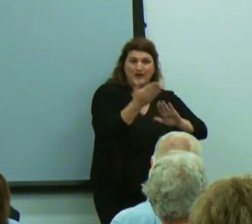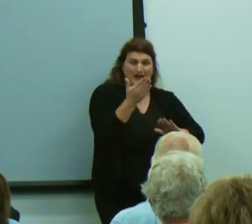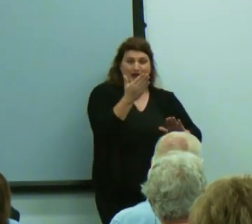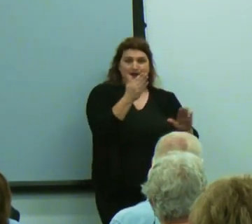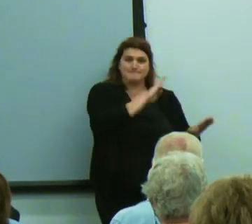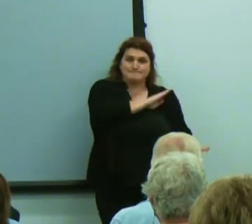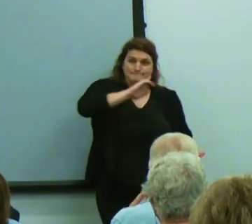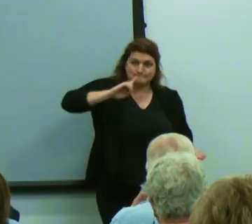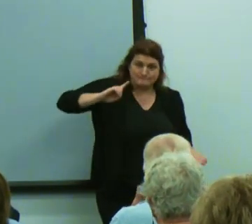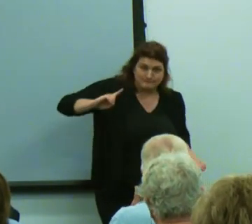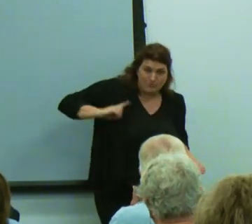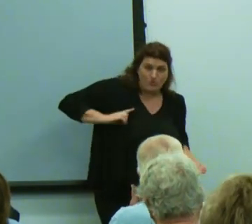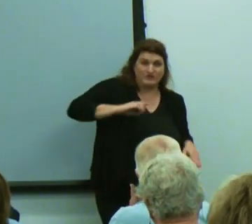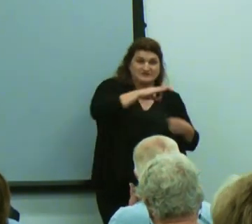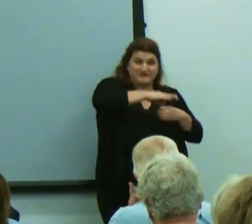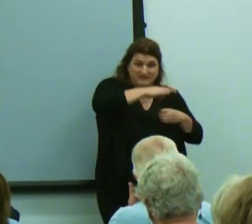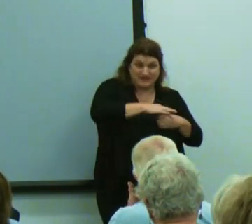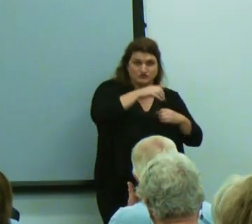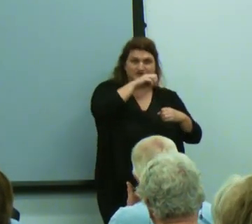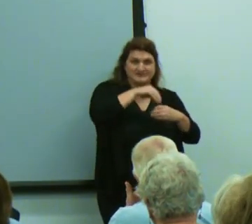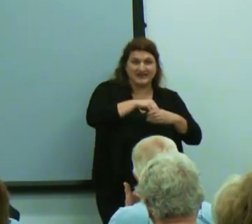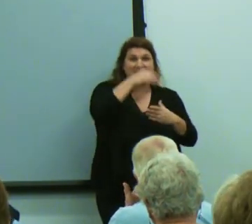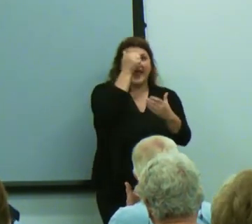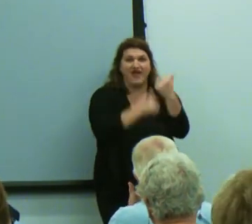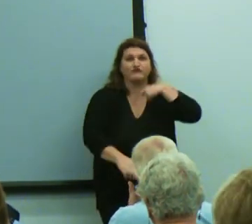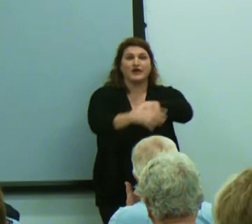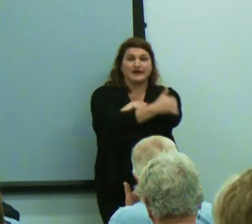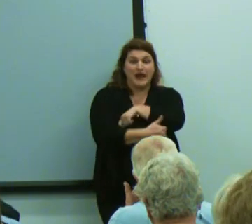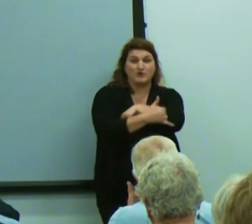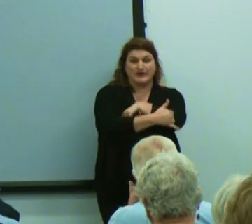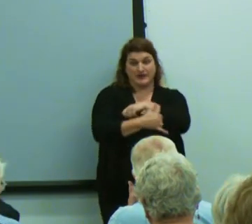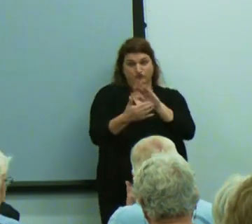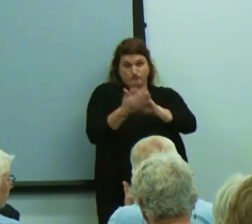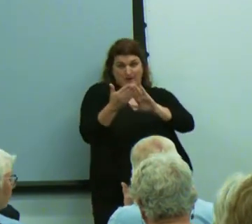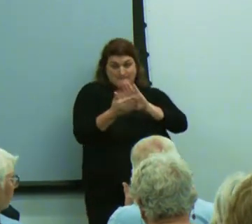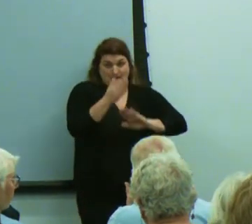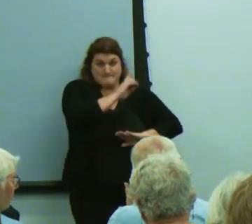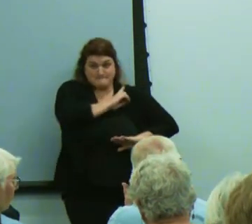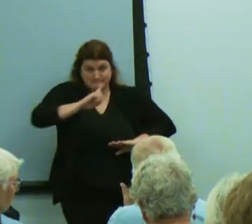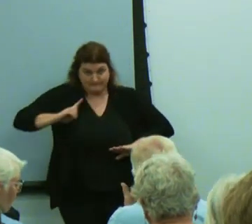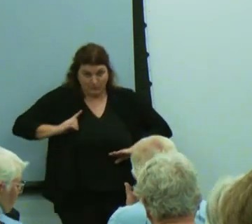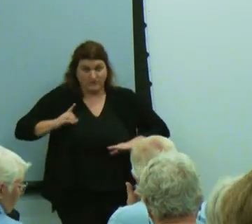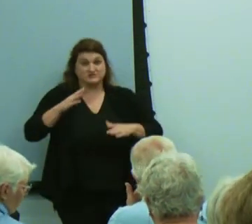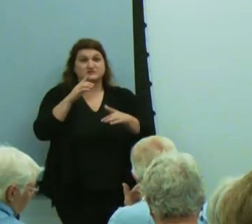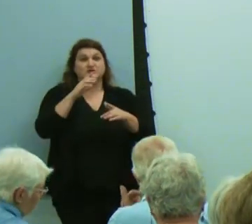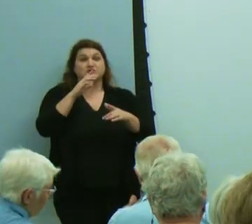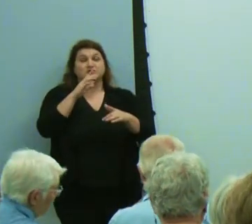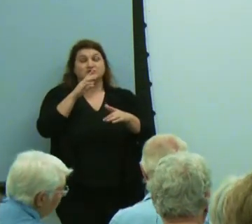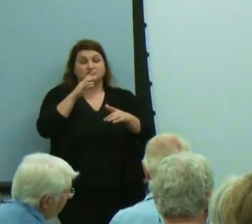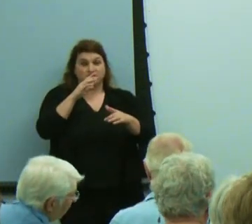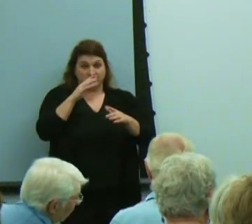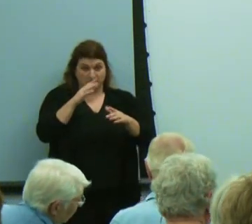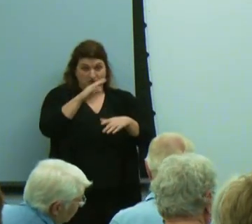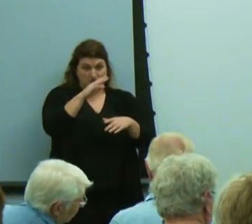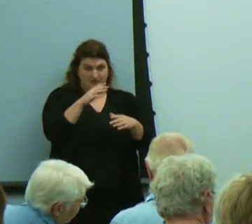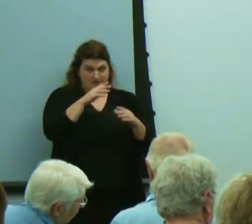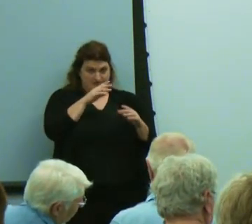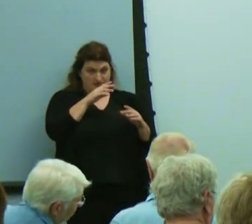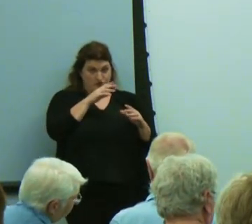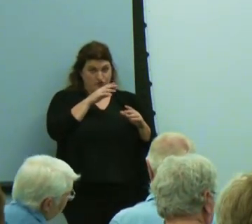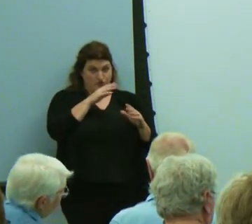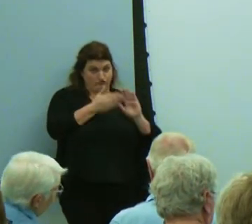by political parties who select the people to run the Board of Elections based